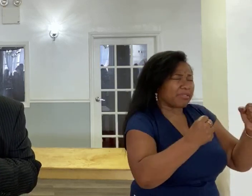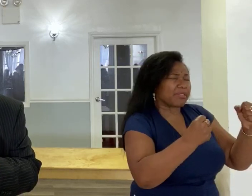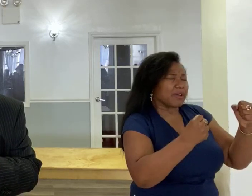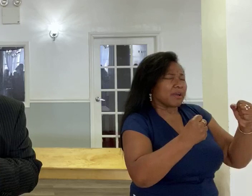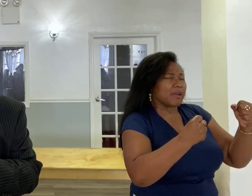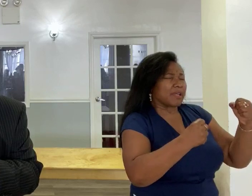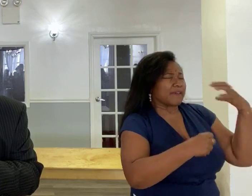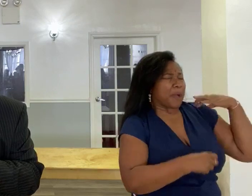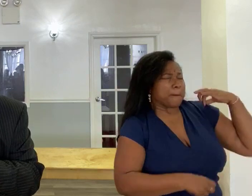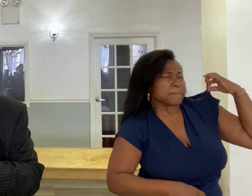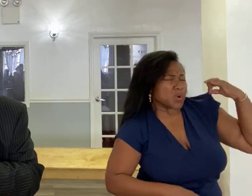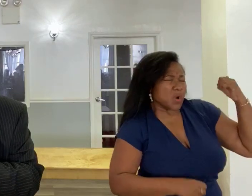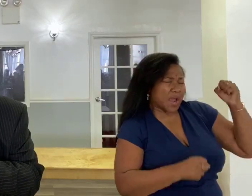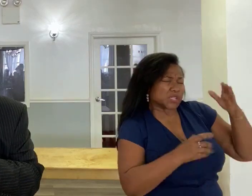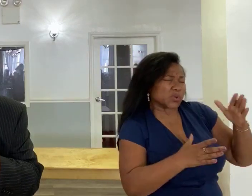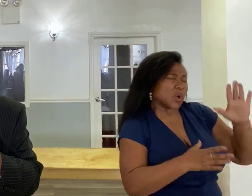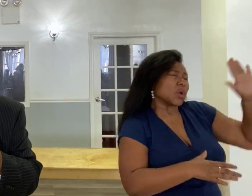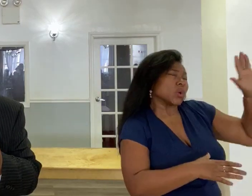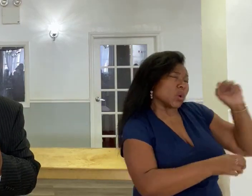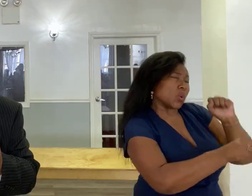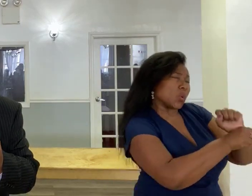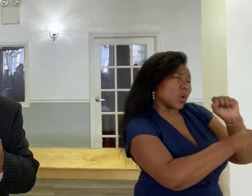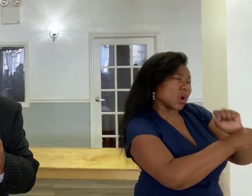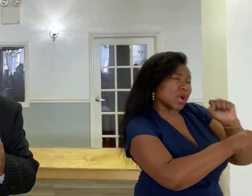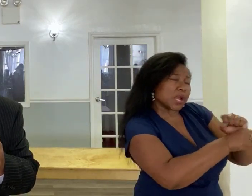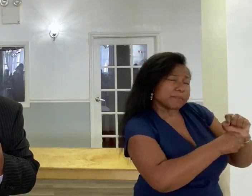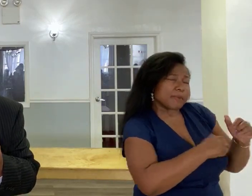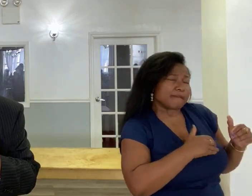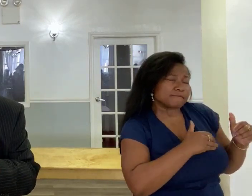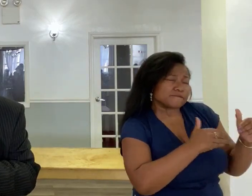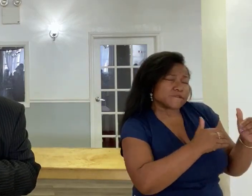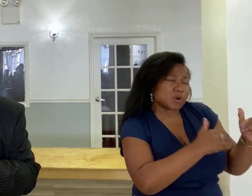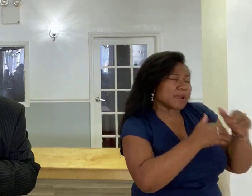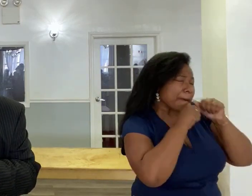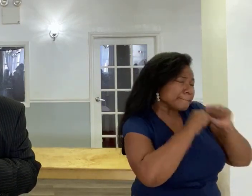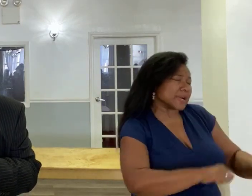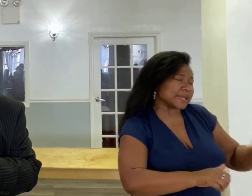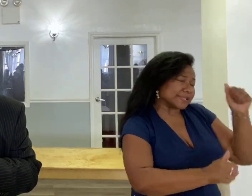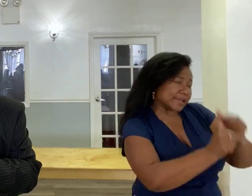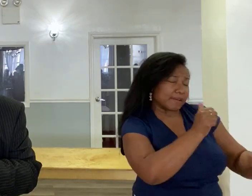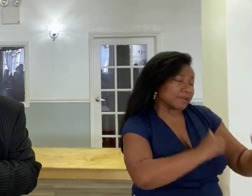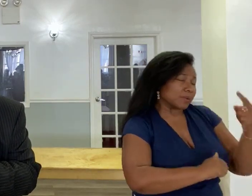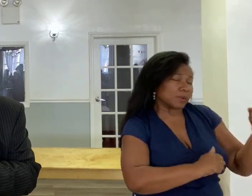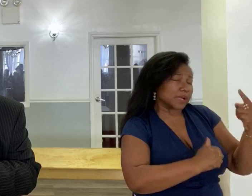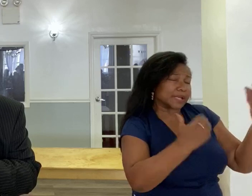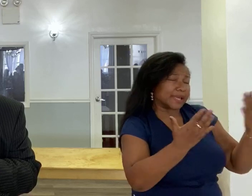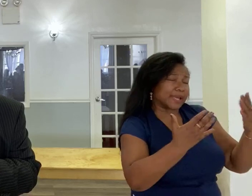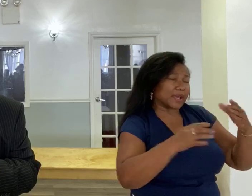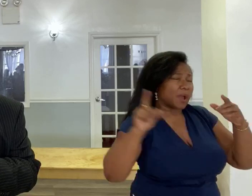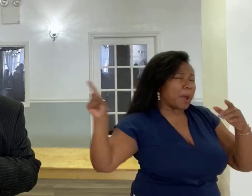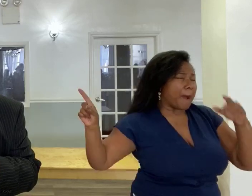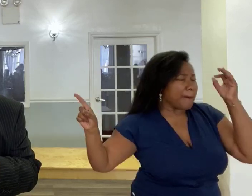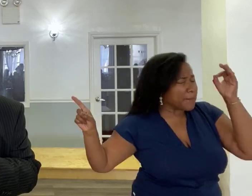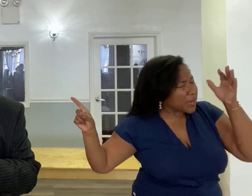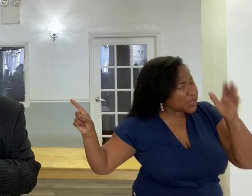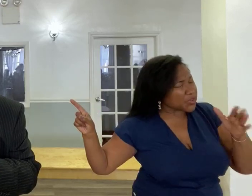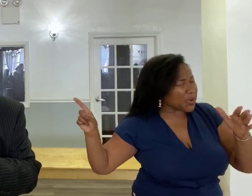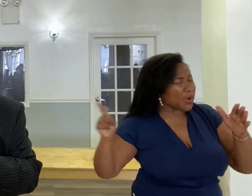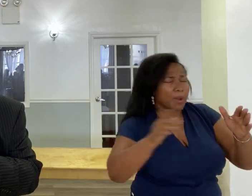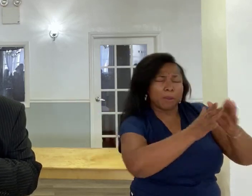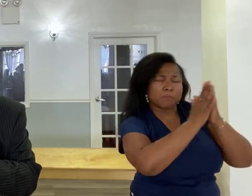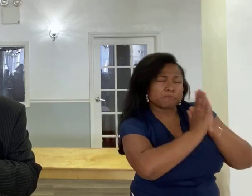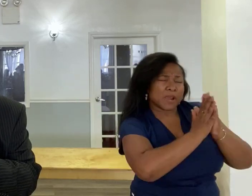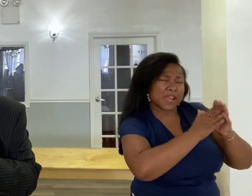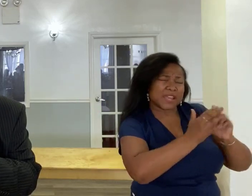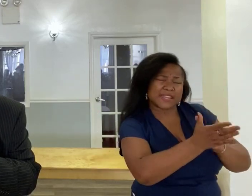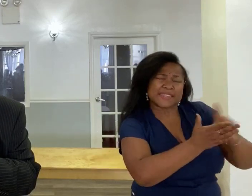them so your work can go forward. We ask now that you bless everyone here. Bless our pastor now as he go about praying